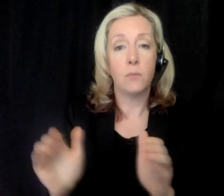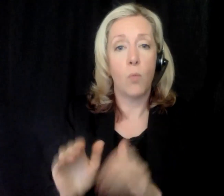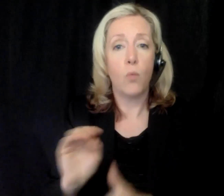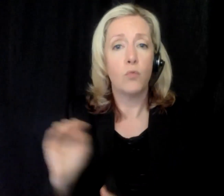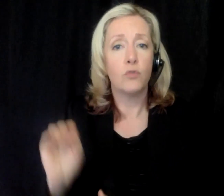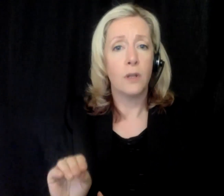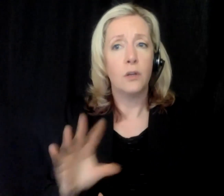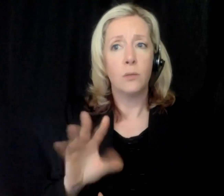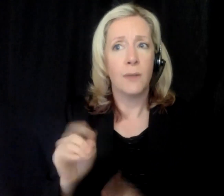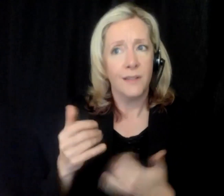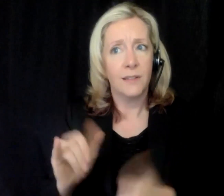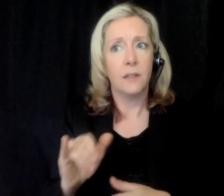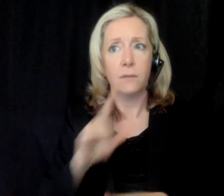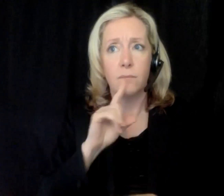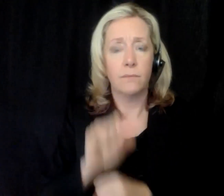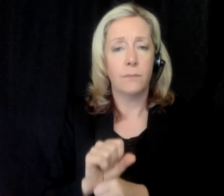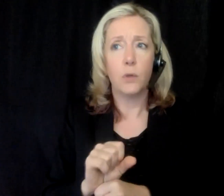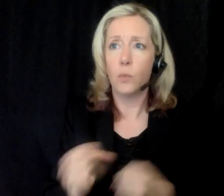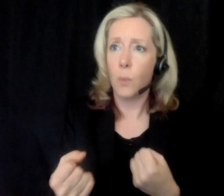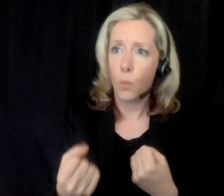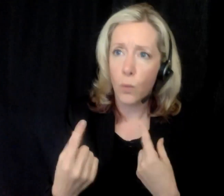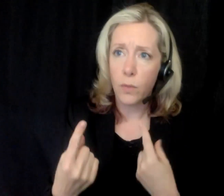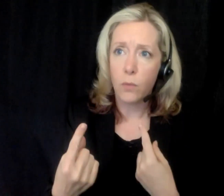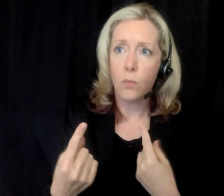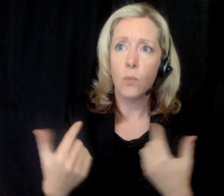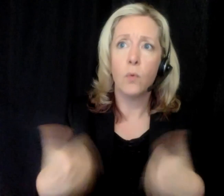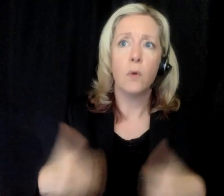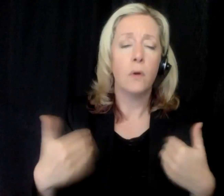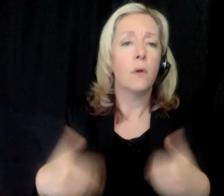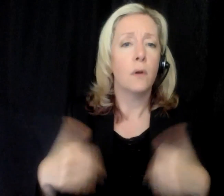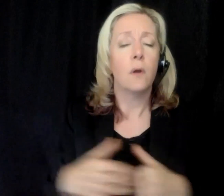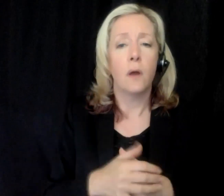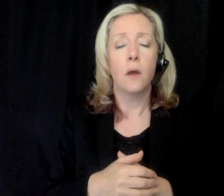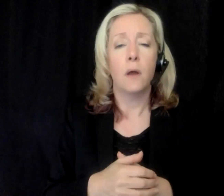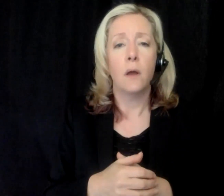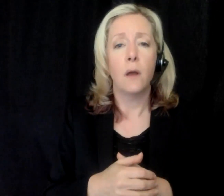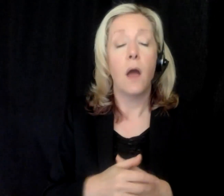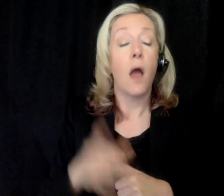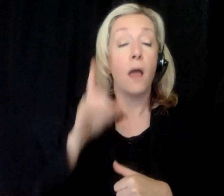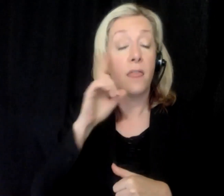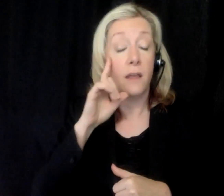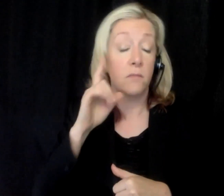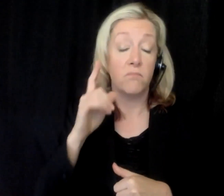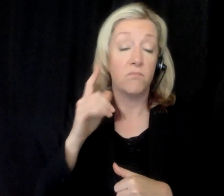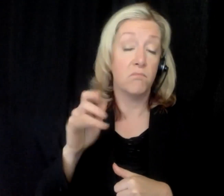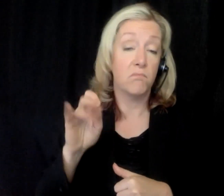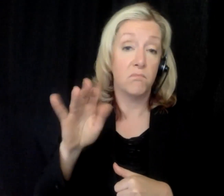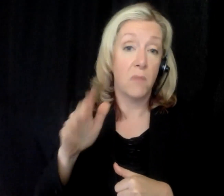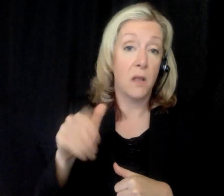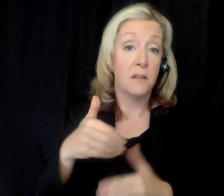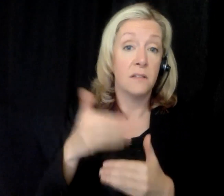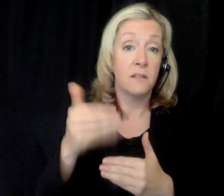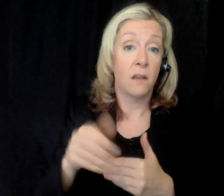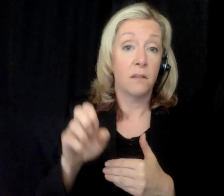but I just want you to know I'm with you. This is very challenging. I would think the next step for you all should be to